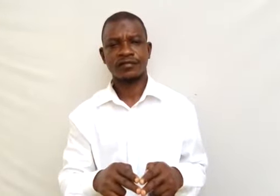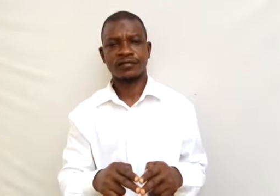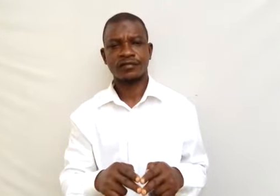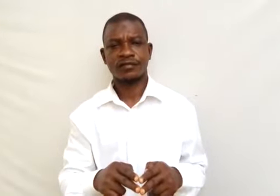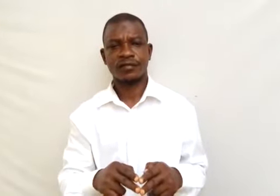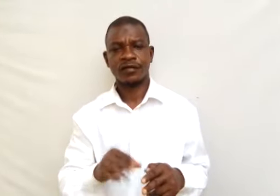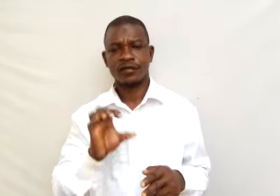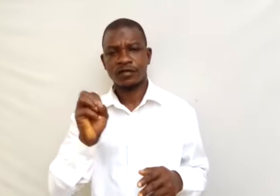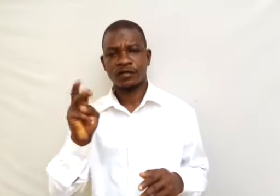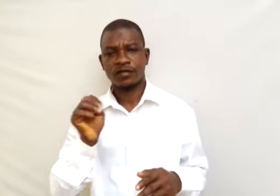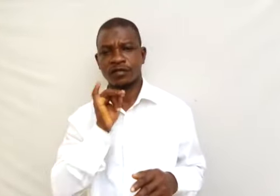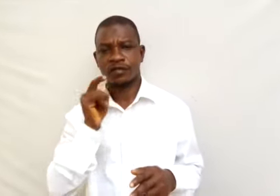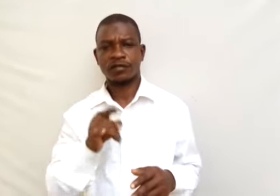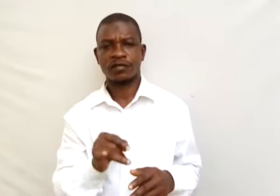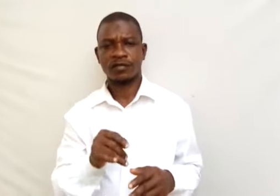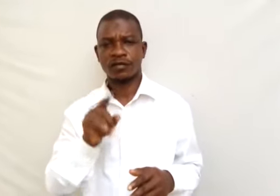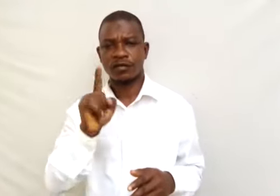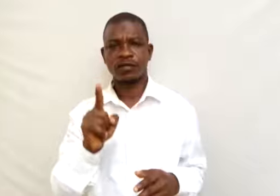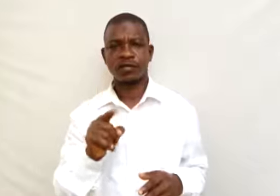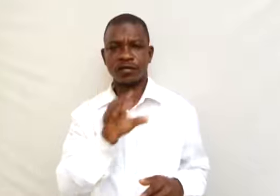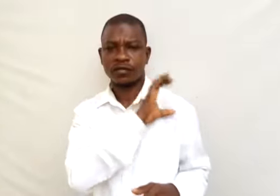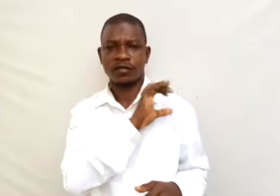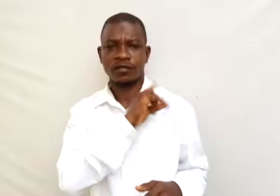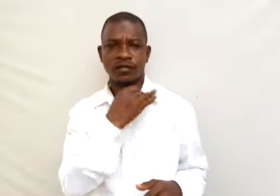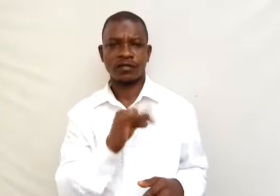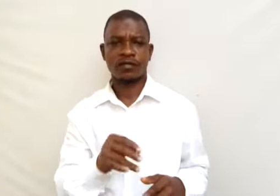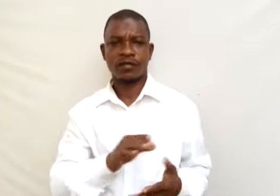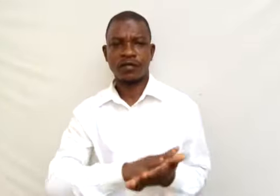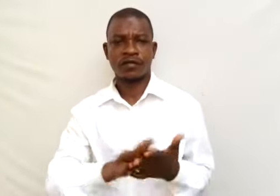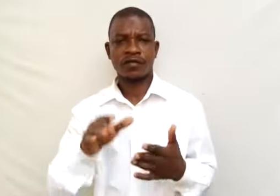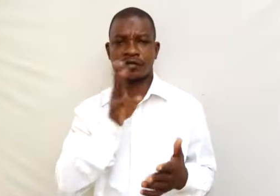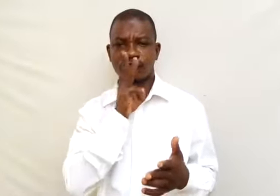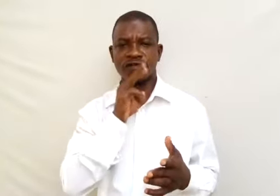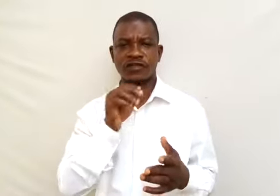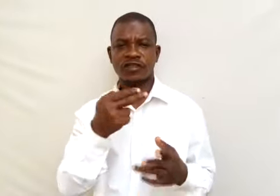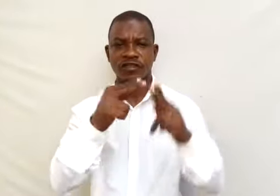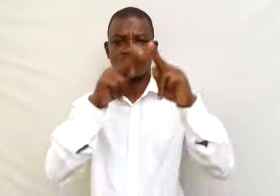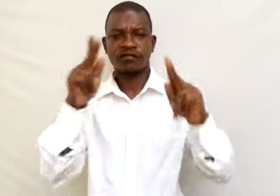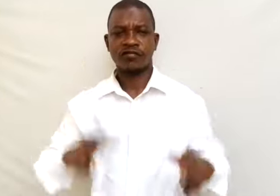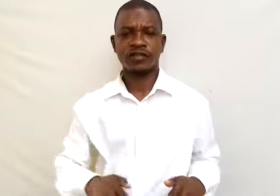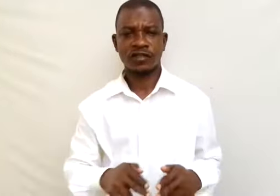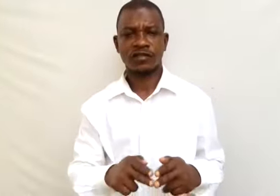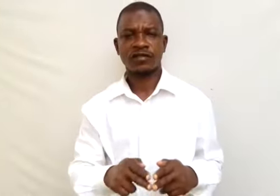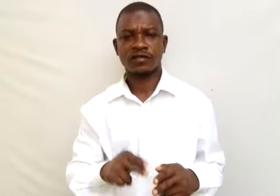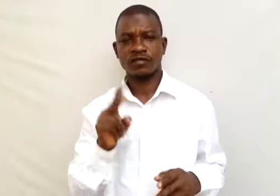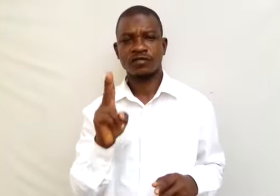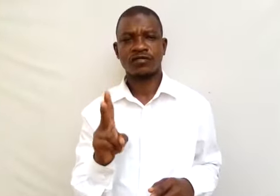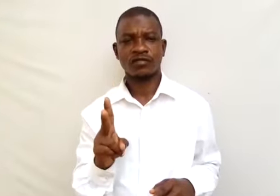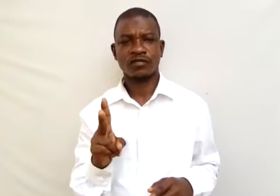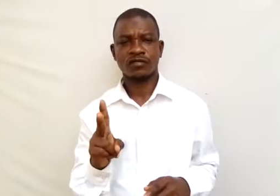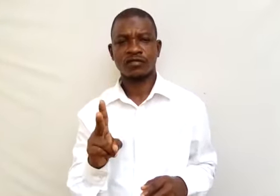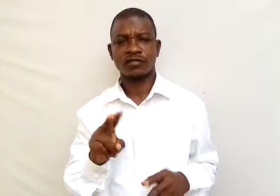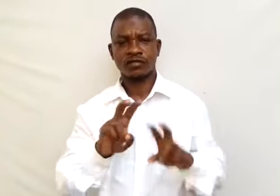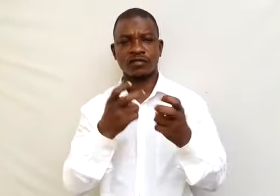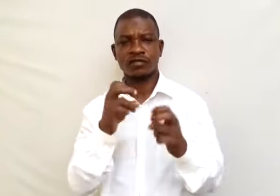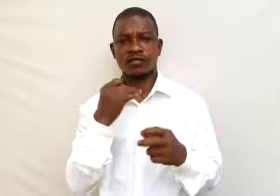one characteristics of freshwater habitat two types of freshwater